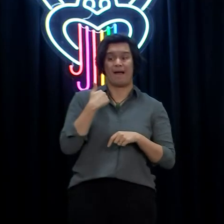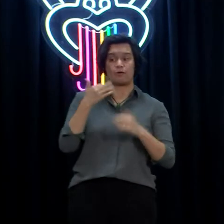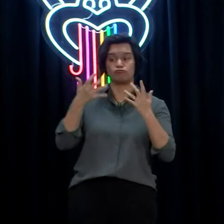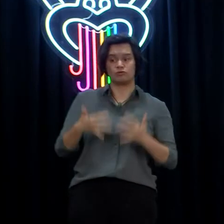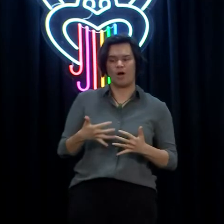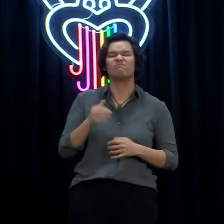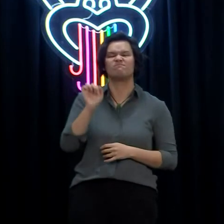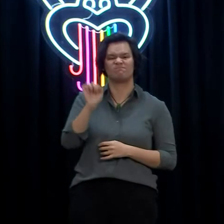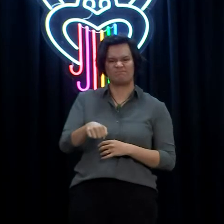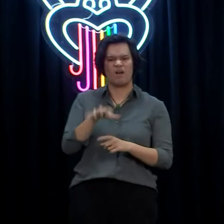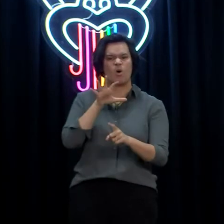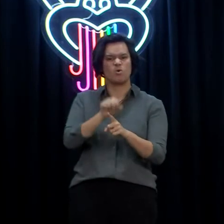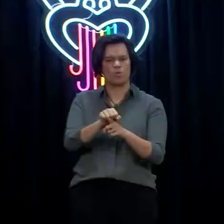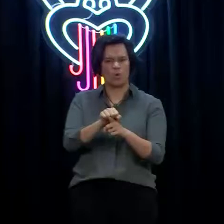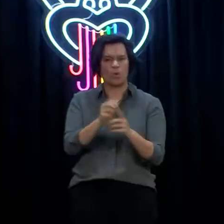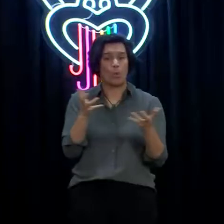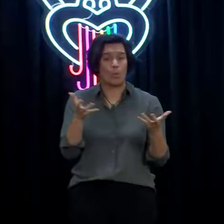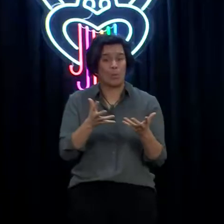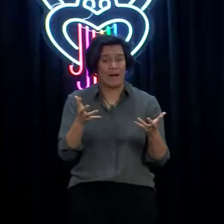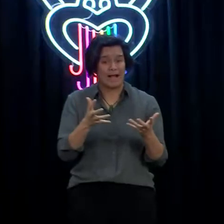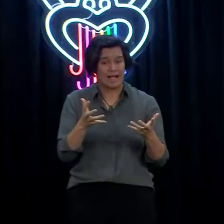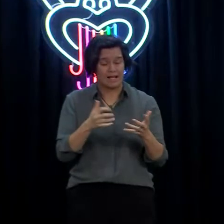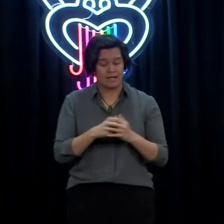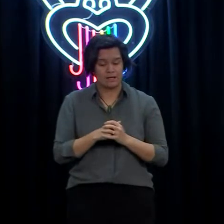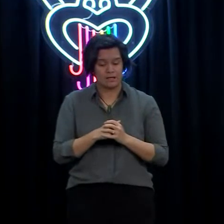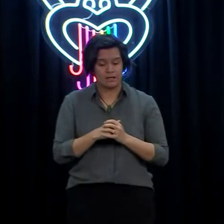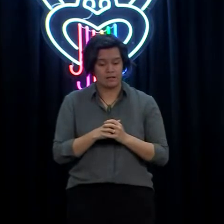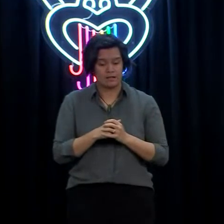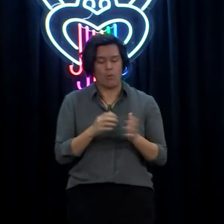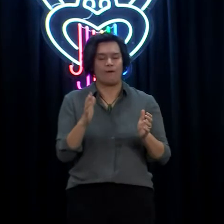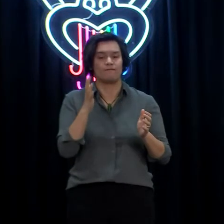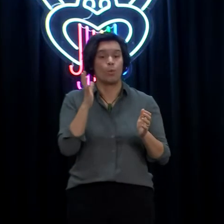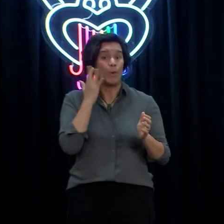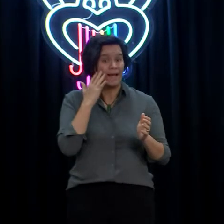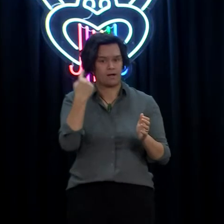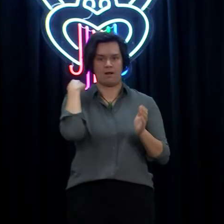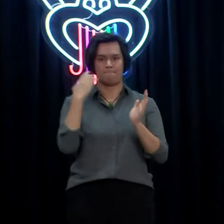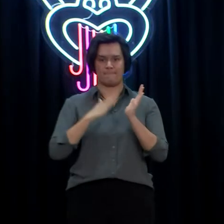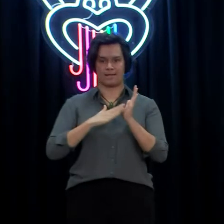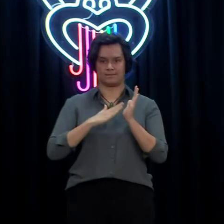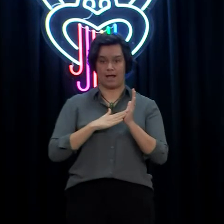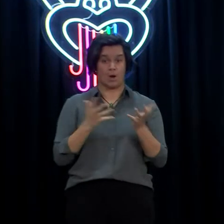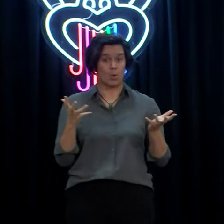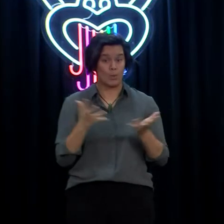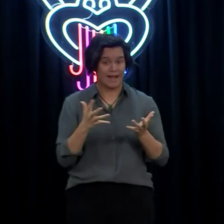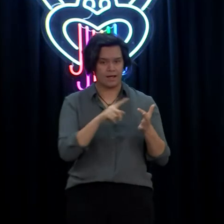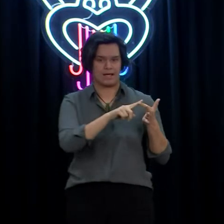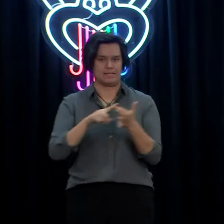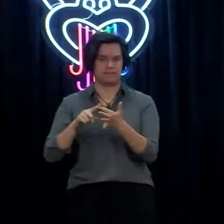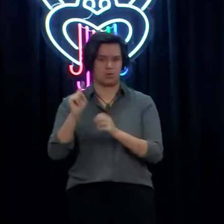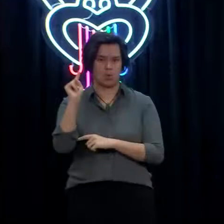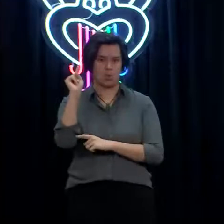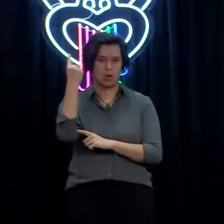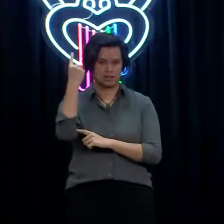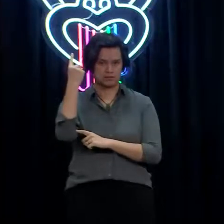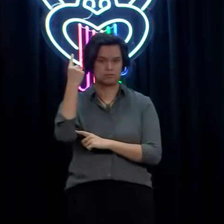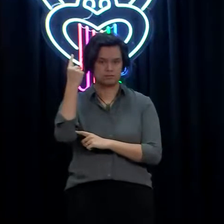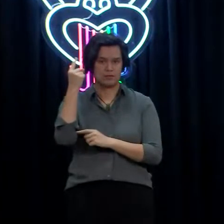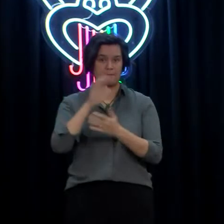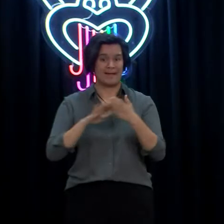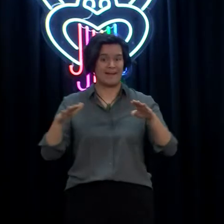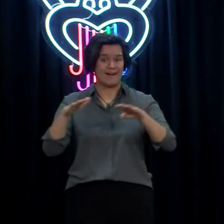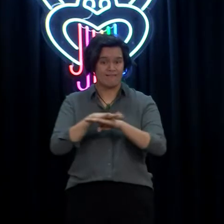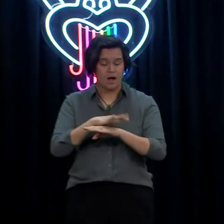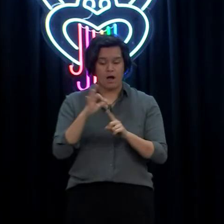result detected from a sample collected on Monday from a catchment in East Auckland, which covers the areas